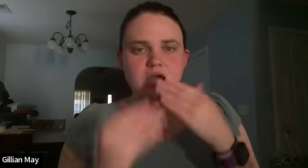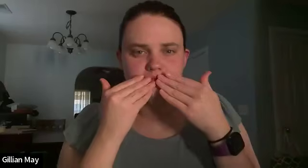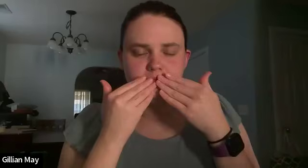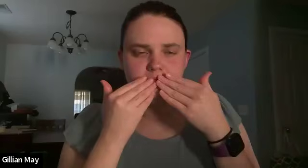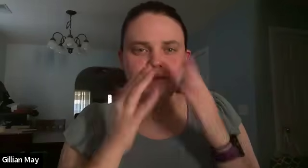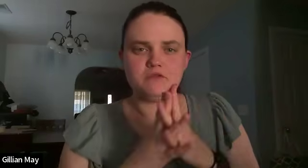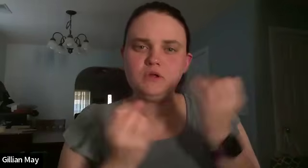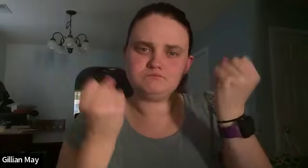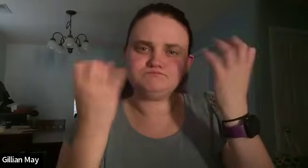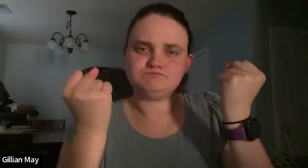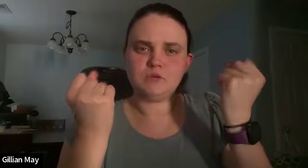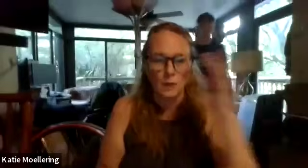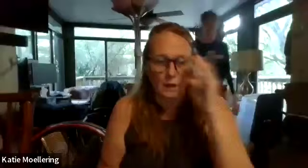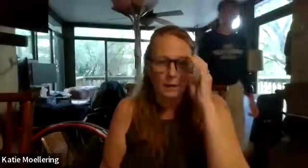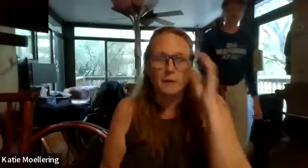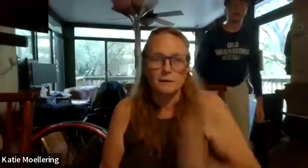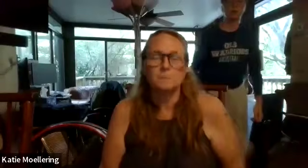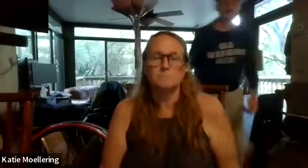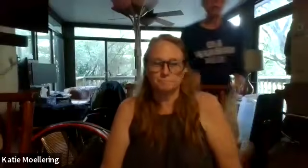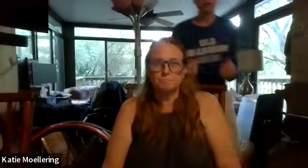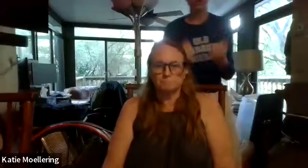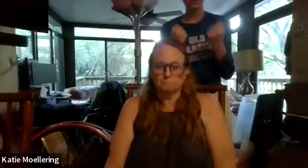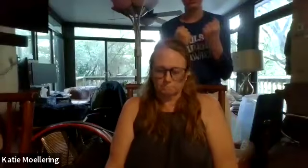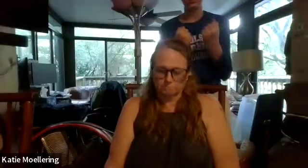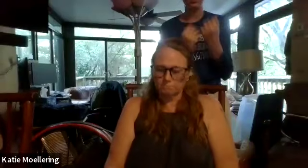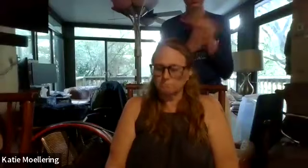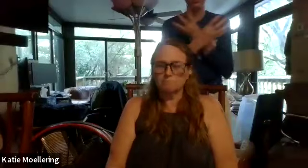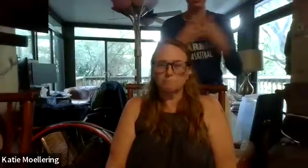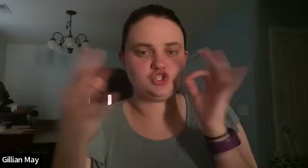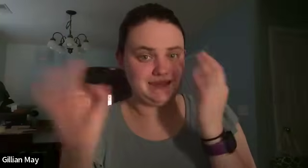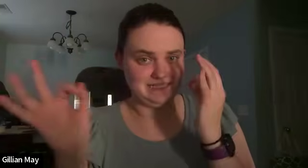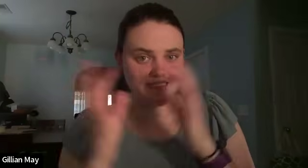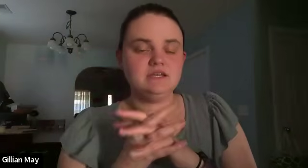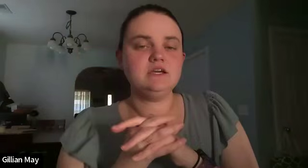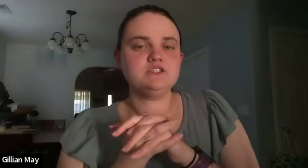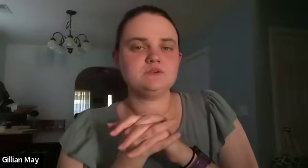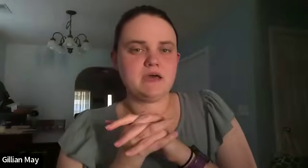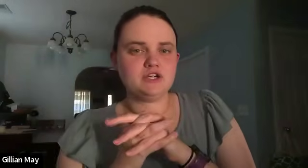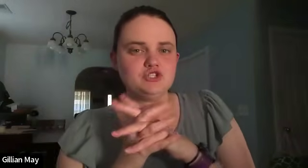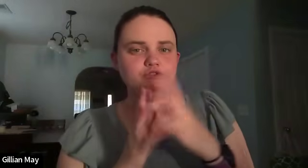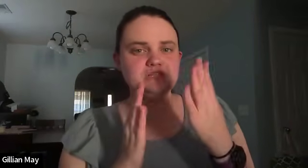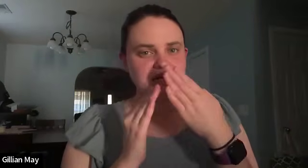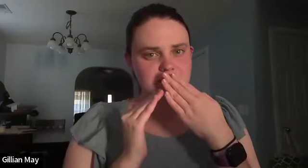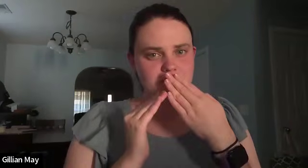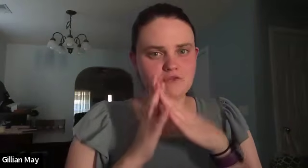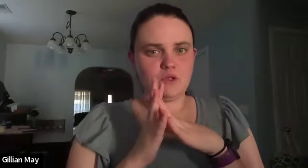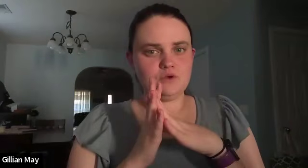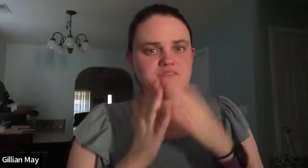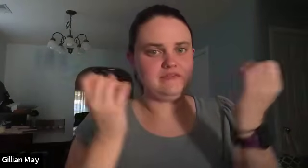kind of your mouth closed while you're signing. This mouth movement a lot of times is very distracting. So it's better to just kind of keep your mouth closed and